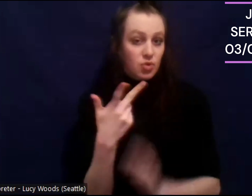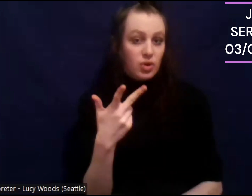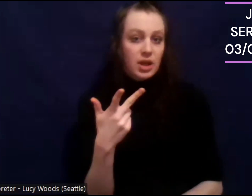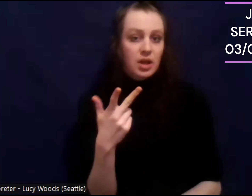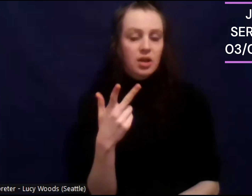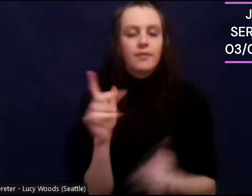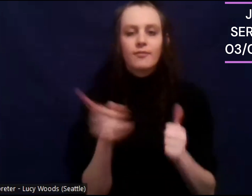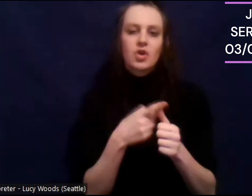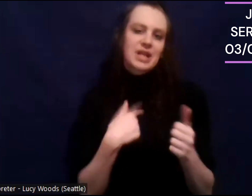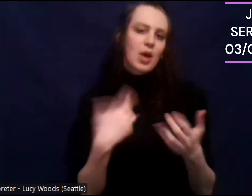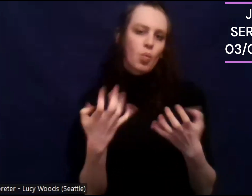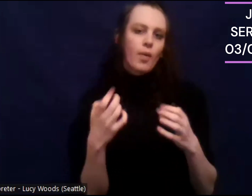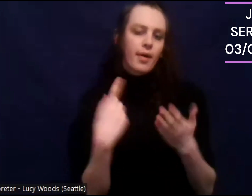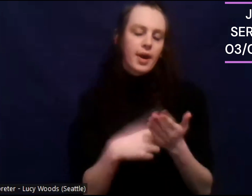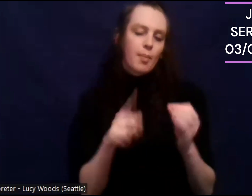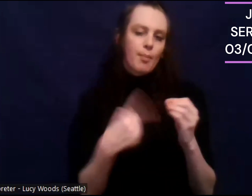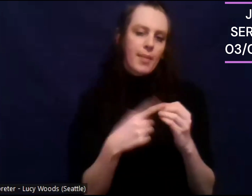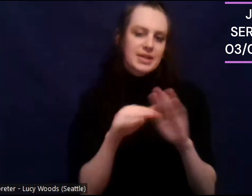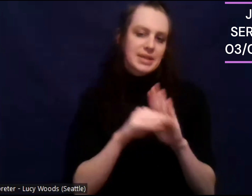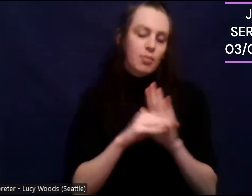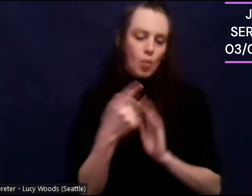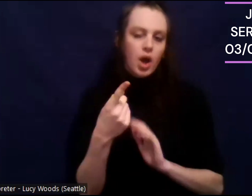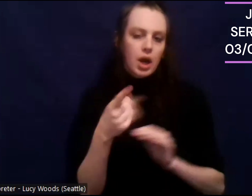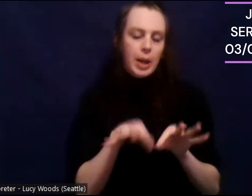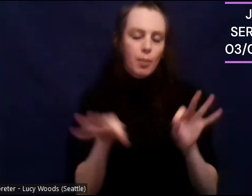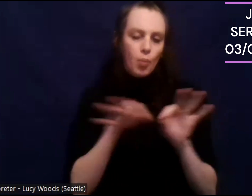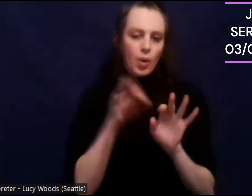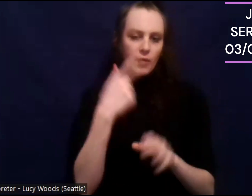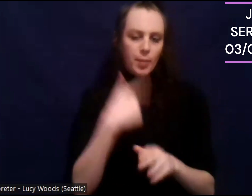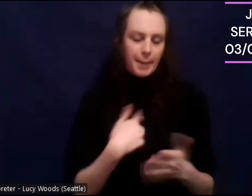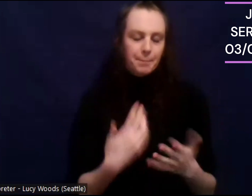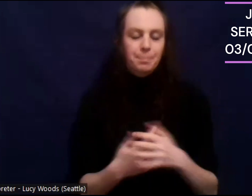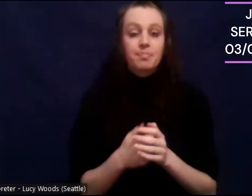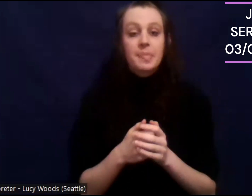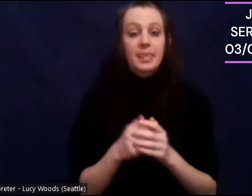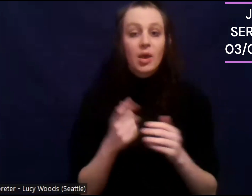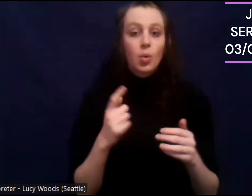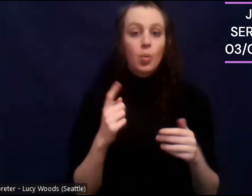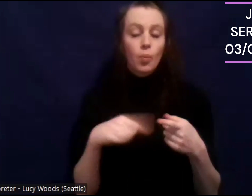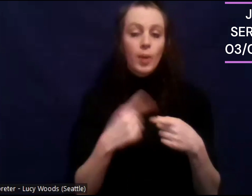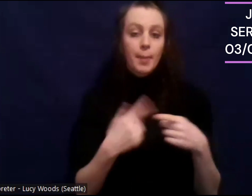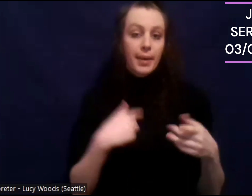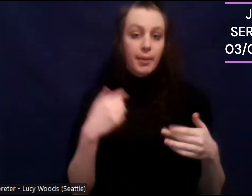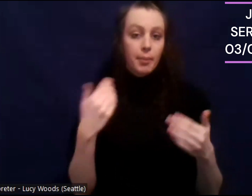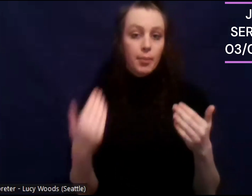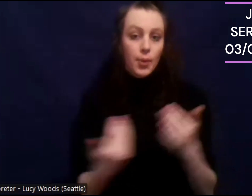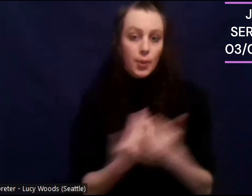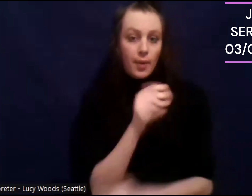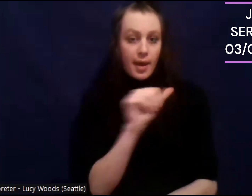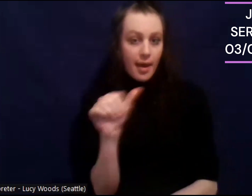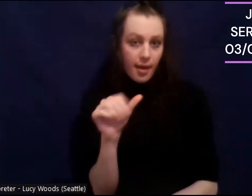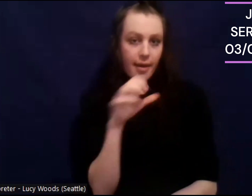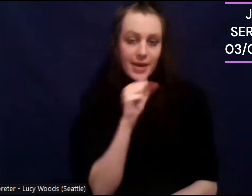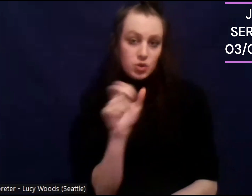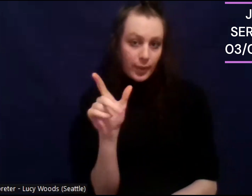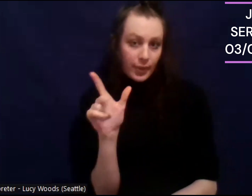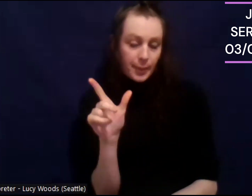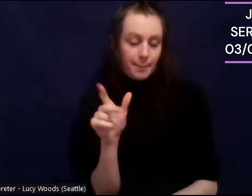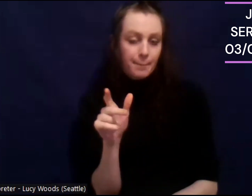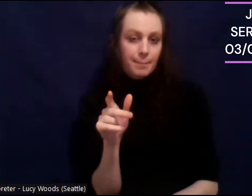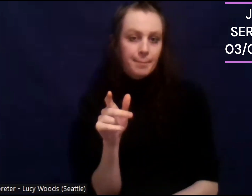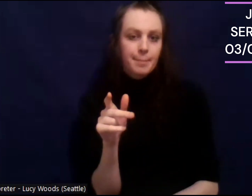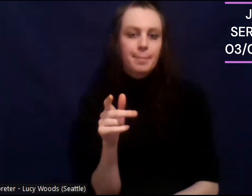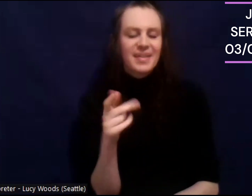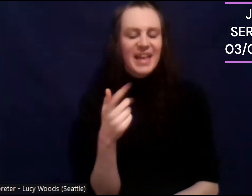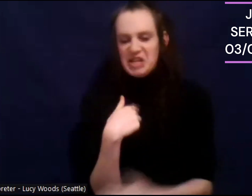one because it's very important for me. When I first came to the rooms of Alcoholics Anonymous at 23, like I said, I didn't want